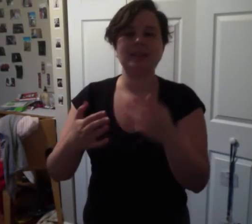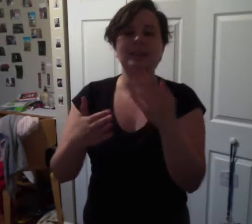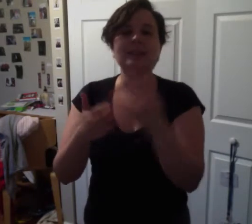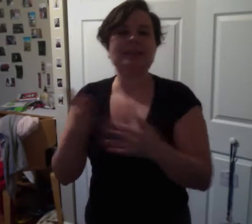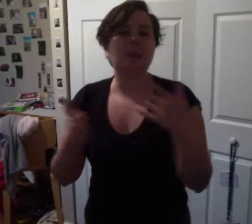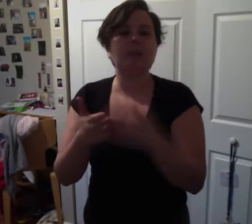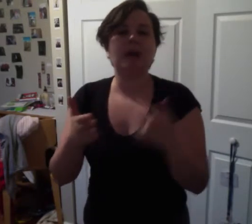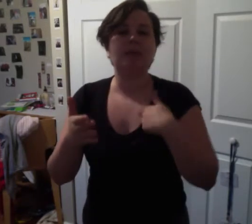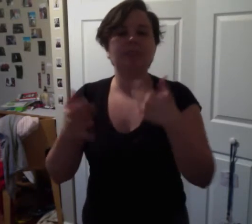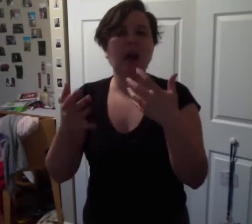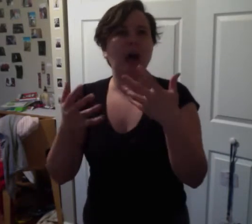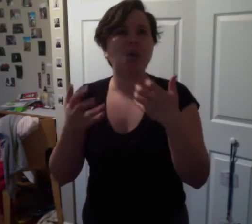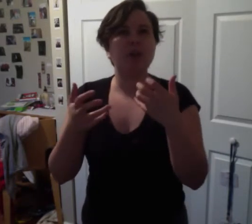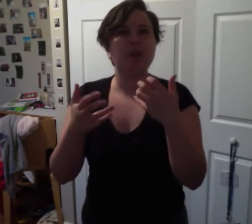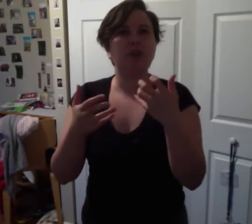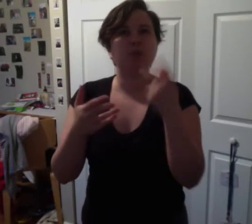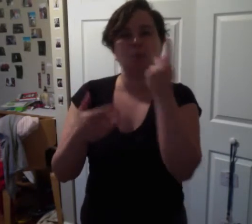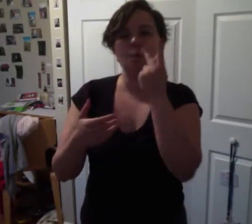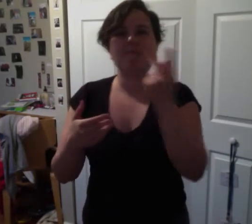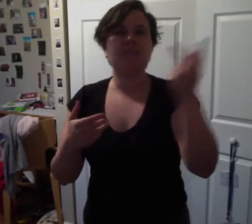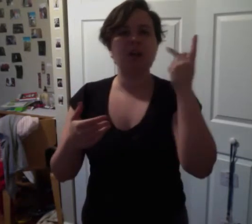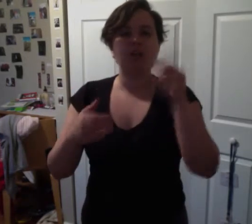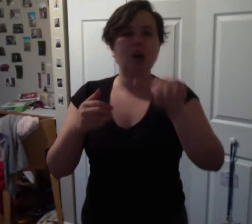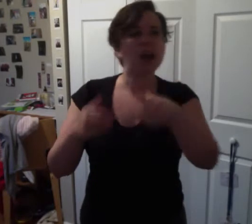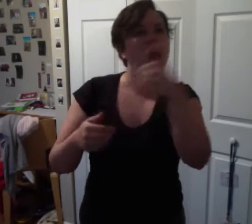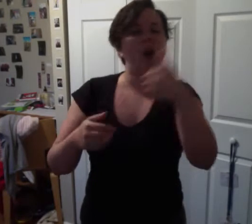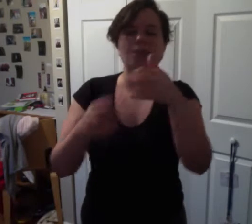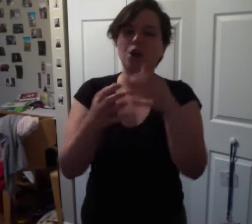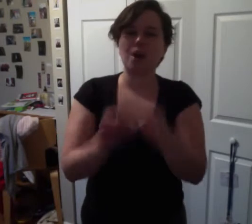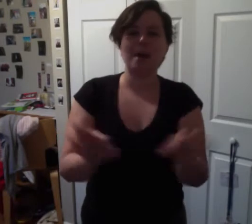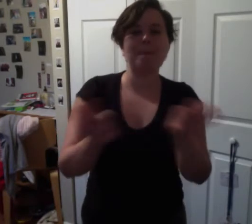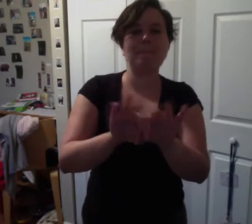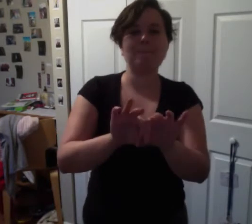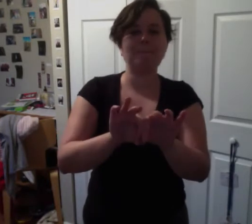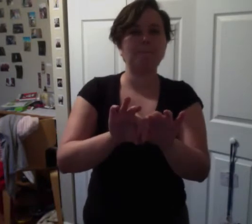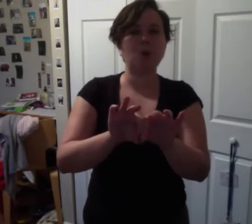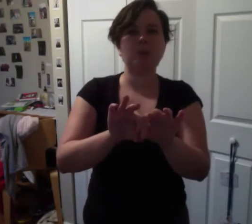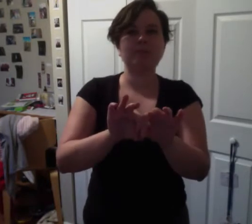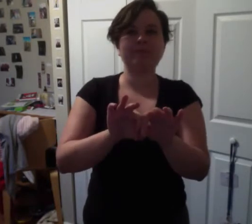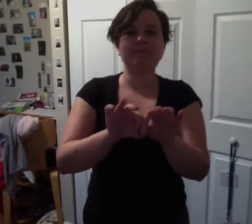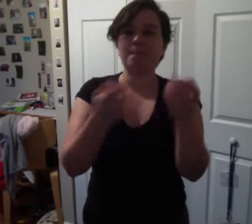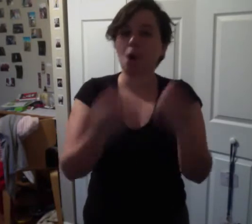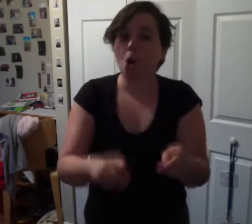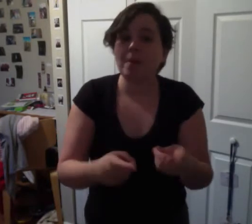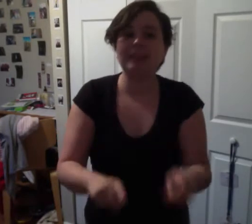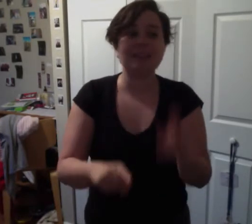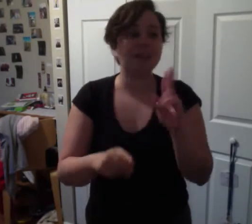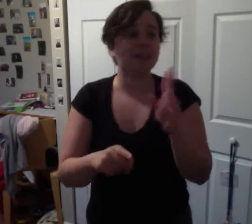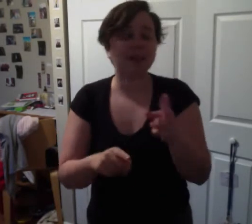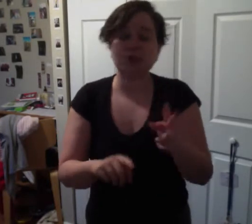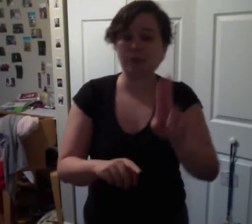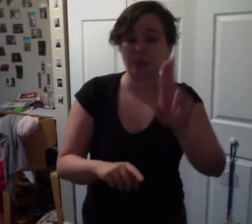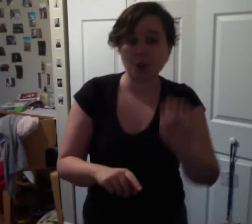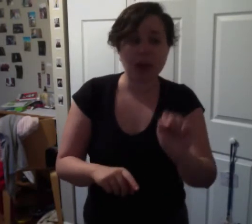on other really important moments in the history of the U.S., the history of the world, where tough things